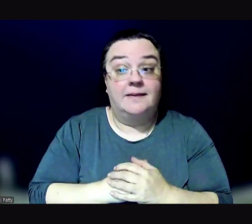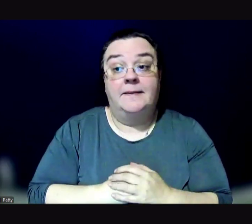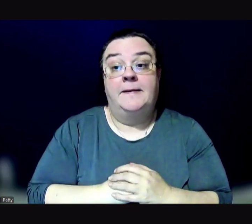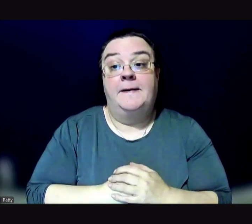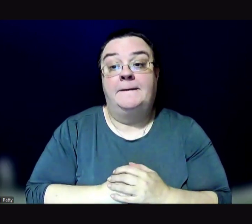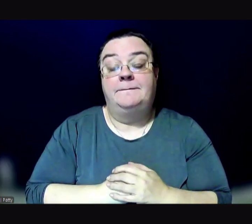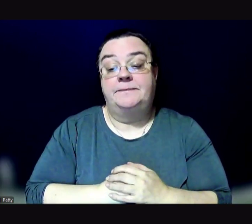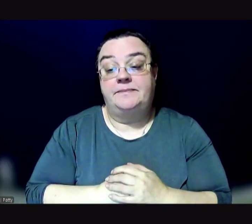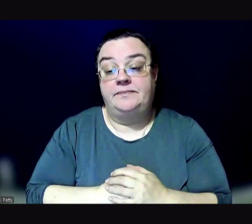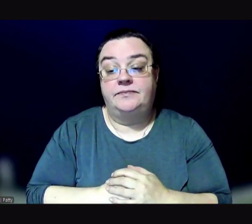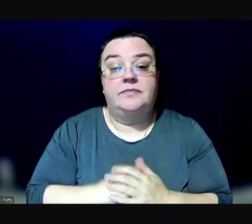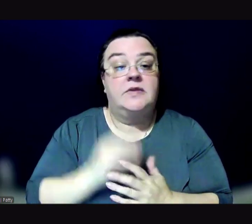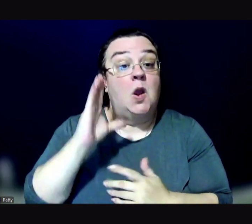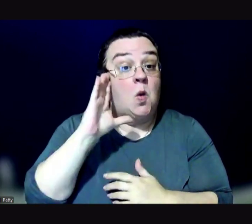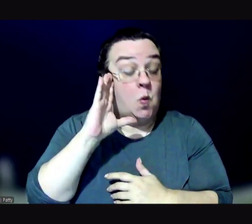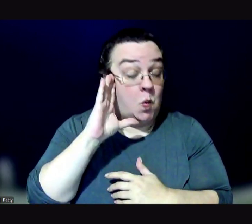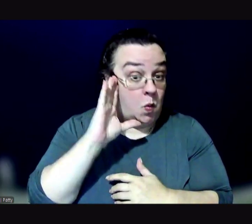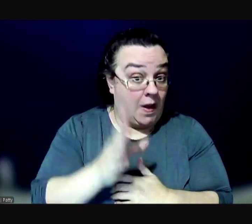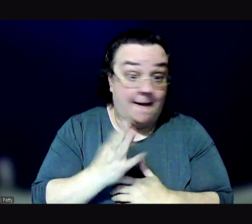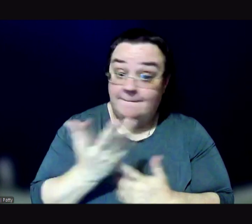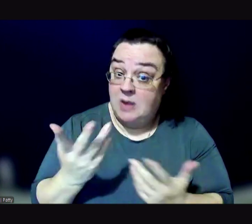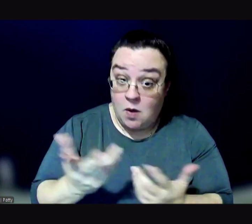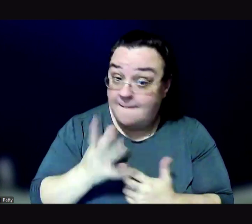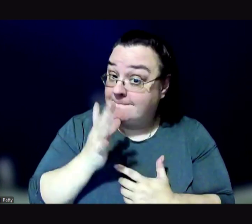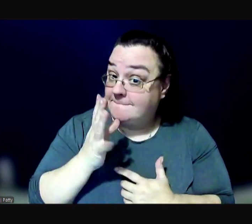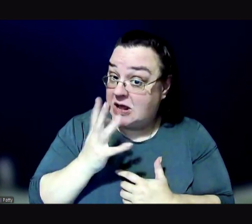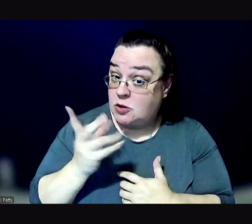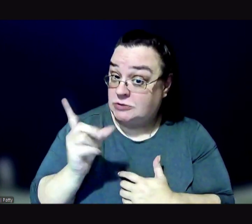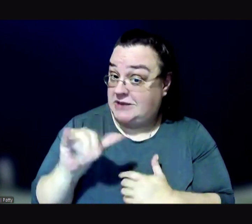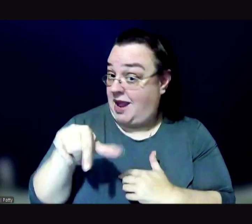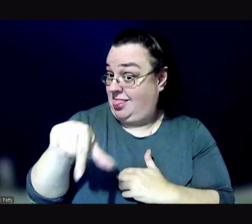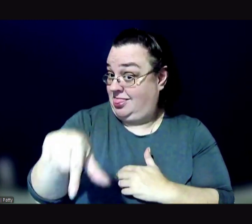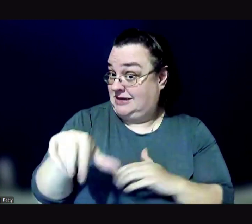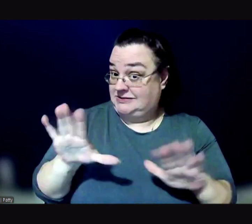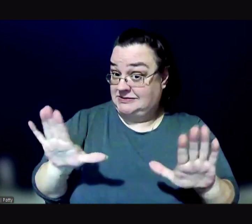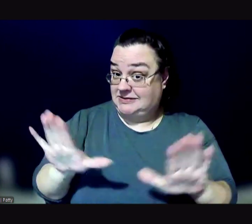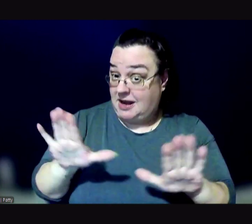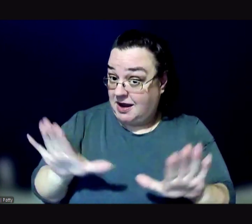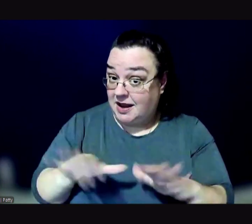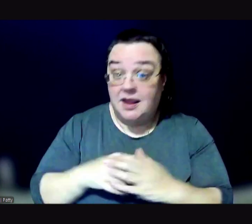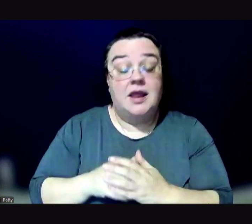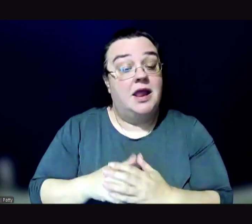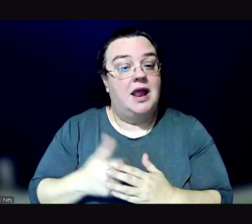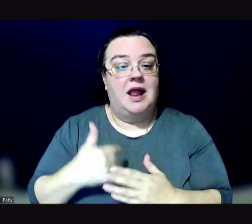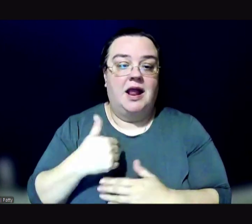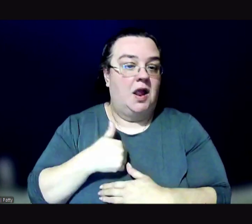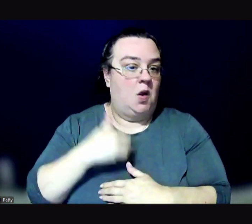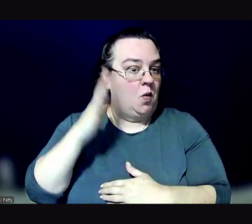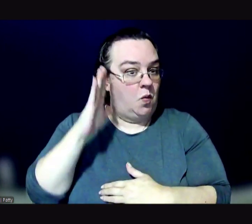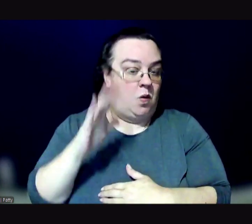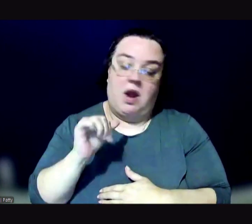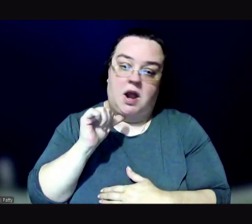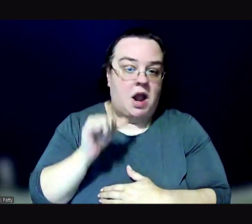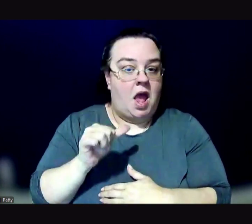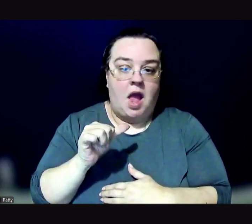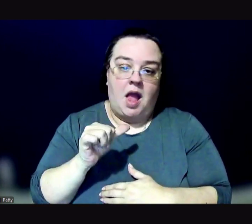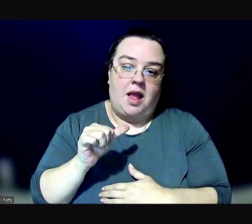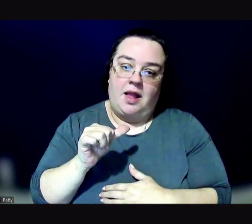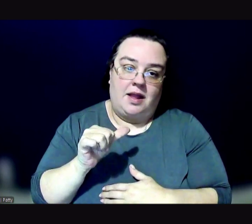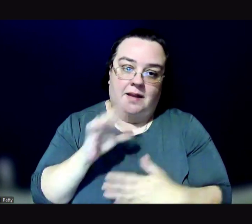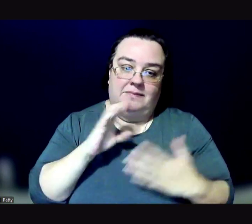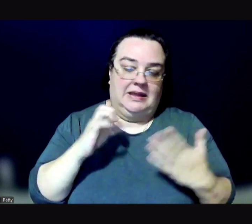It will be Mother's Day on this upcoming Sunday. I will not be where I am if it weren't for my